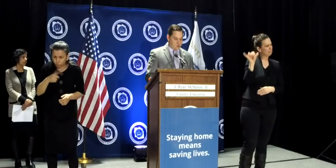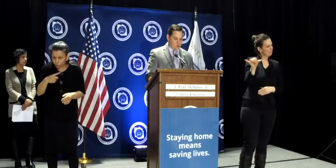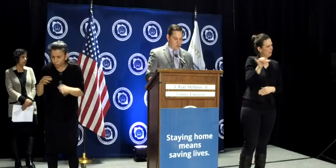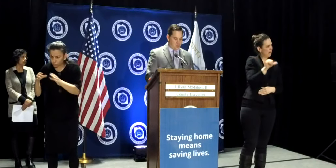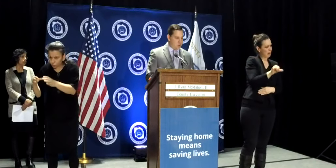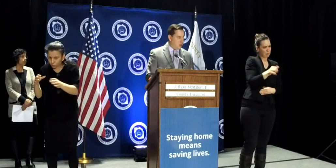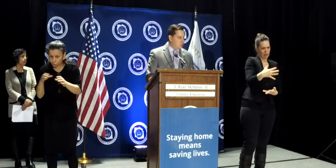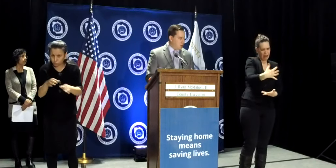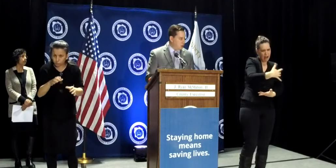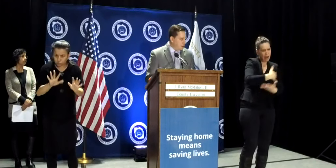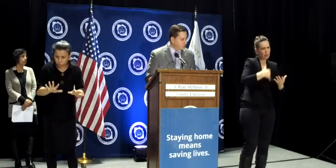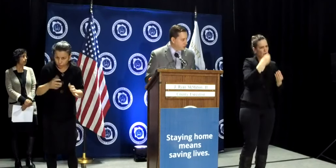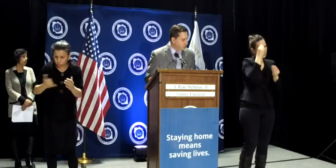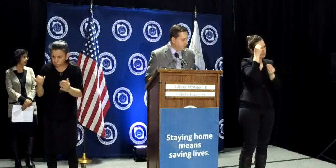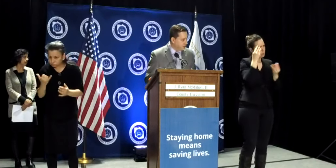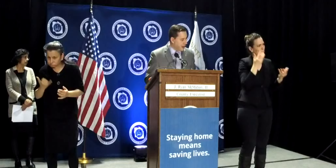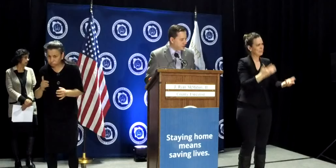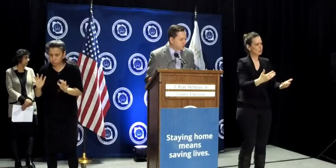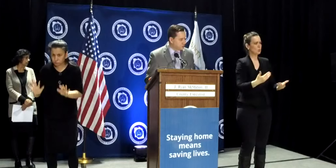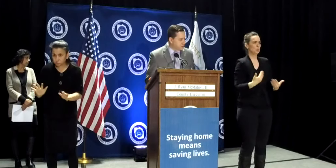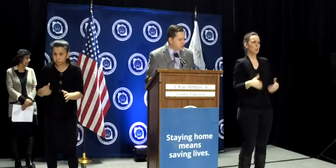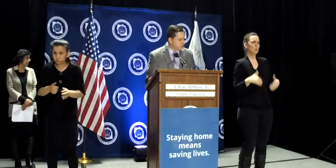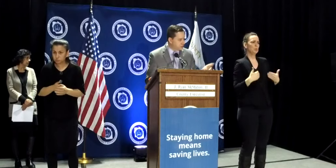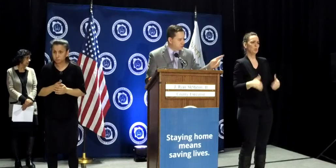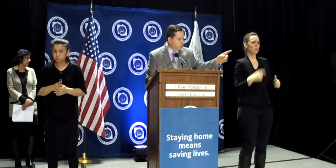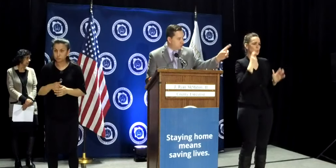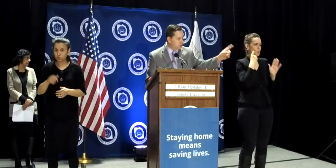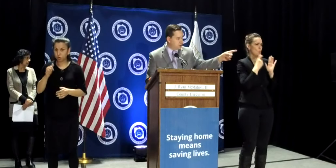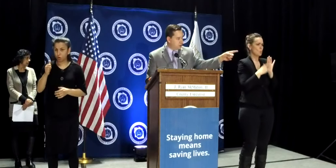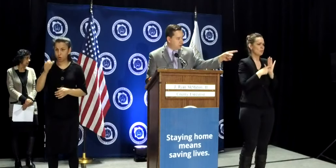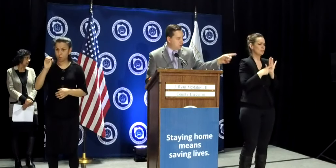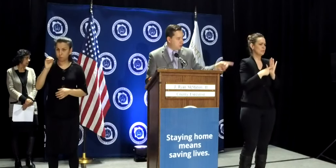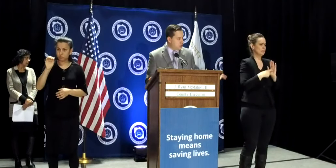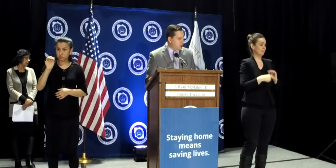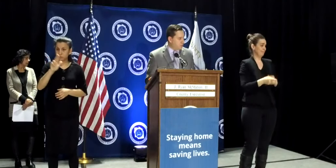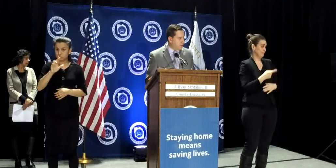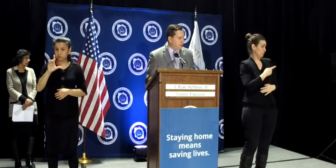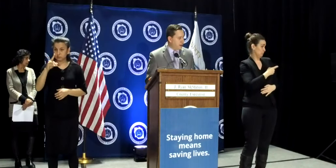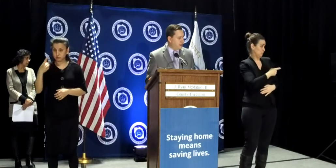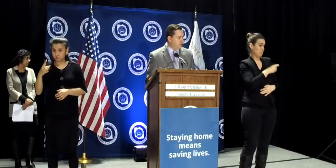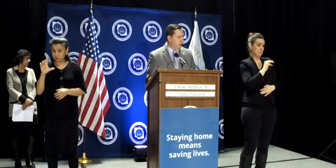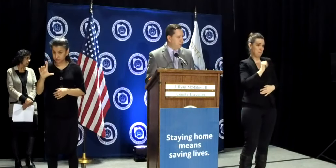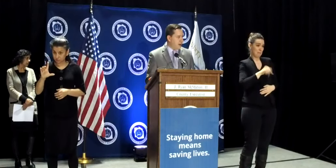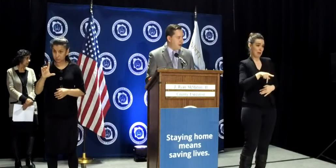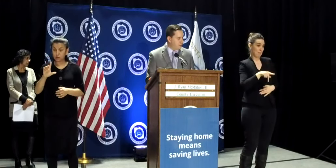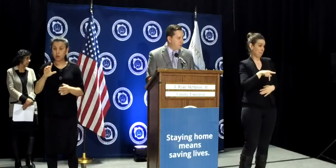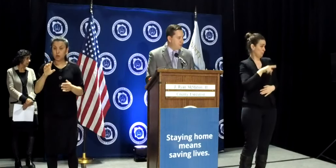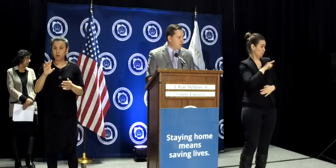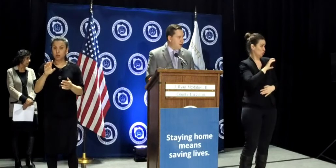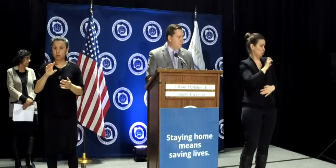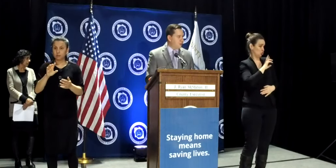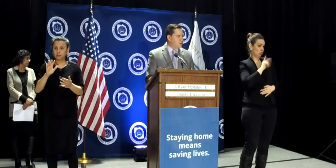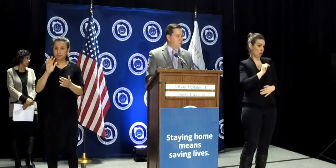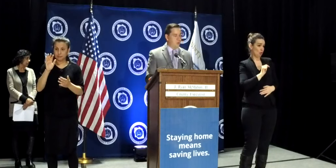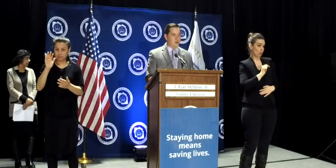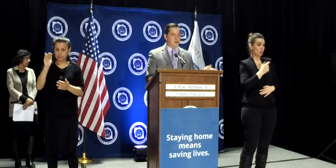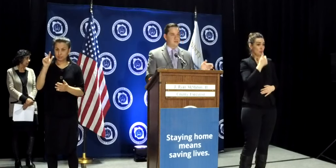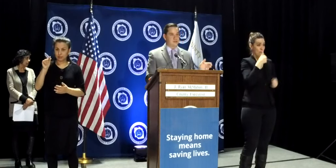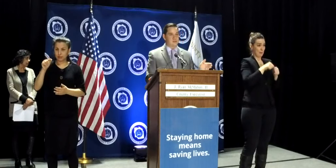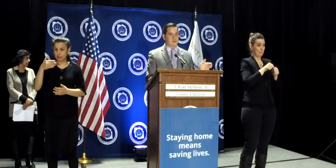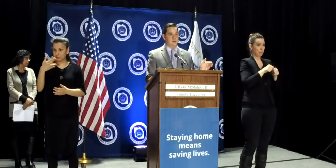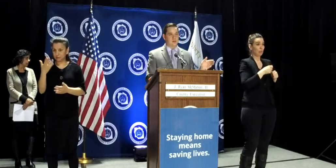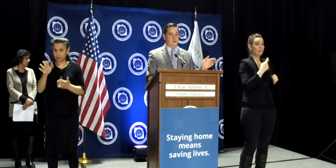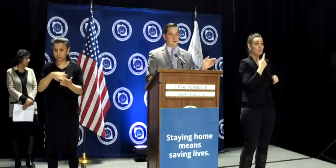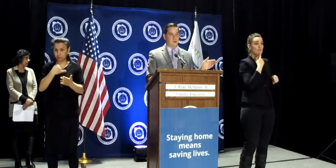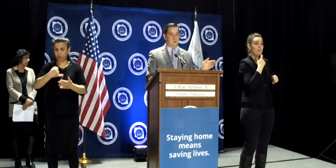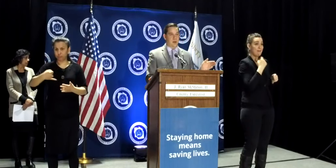Upstate, we showed the chart yesterday related to hospitalizations. It's over here. The red line is our path. We had 2 more